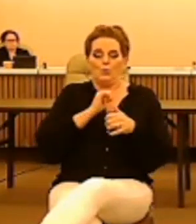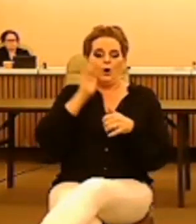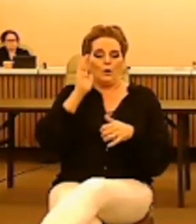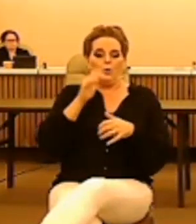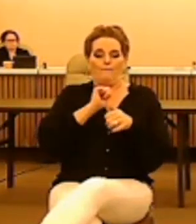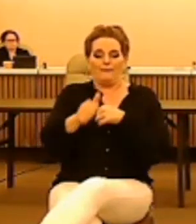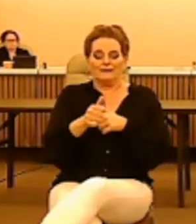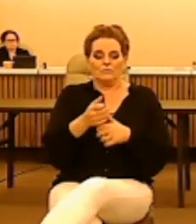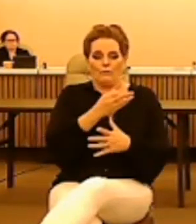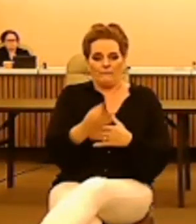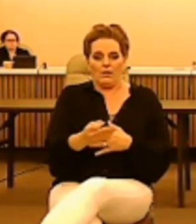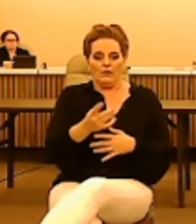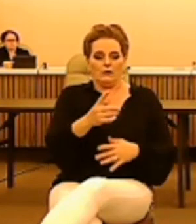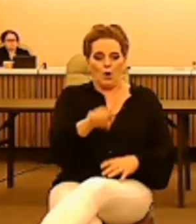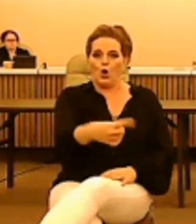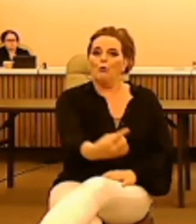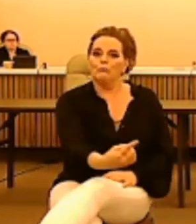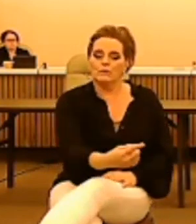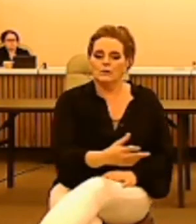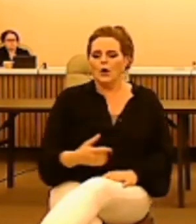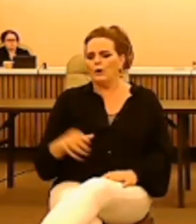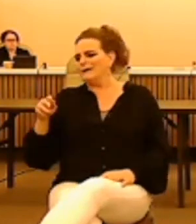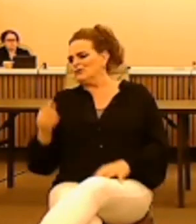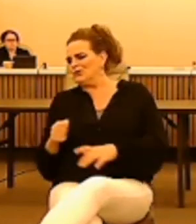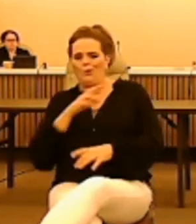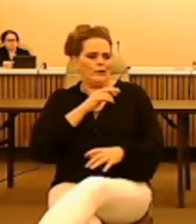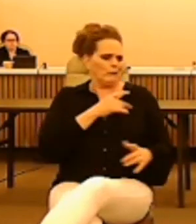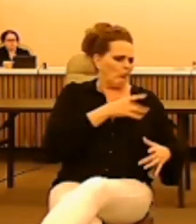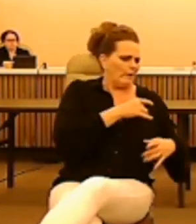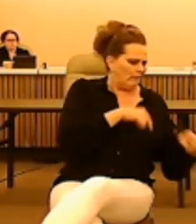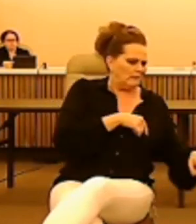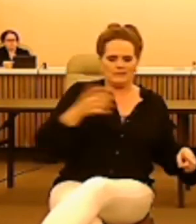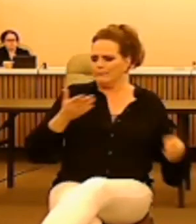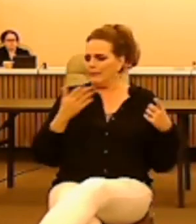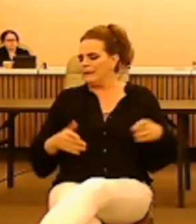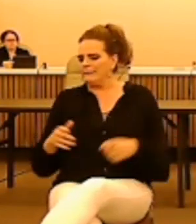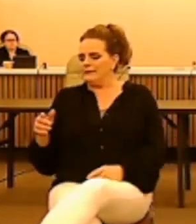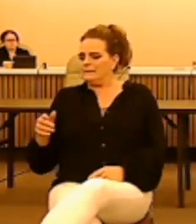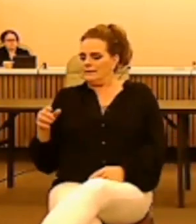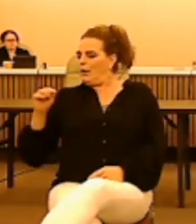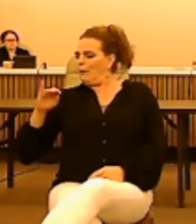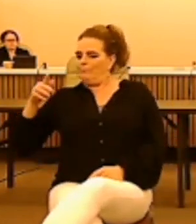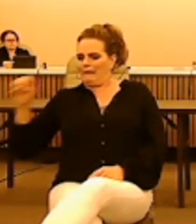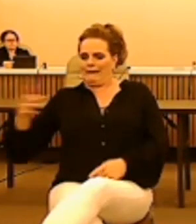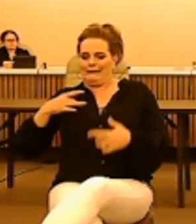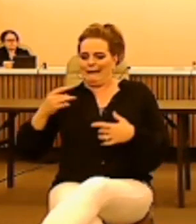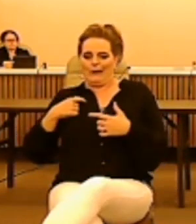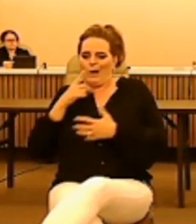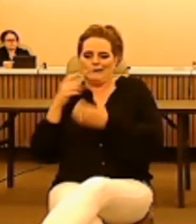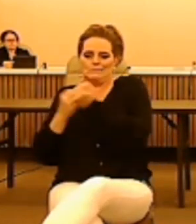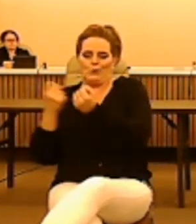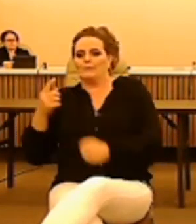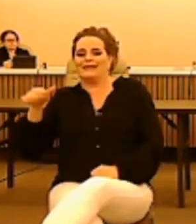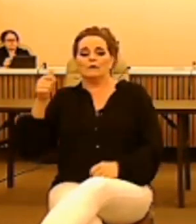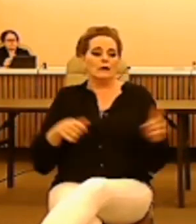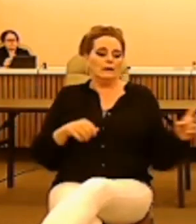don't like it where, well, yeah, Joe and Rick are for this thing, and maybe, you know, Millie and I are for something else, and